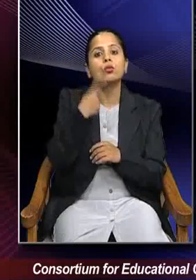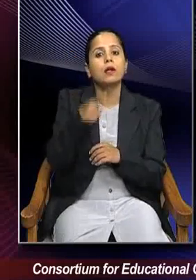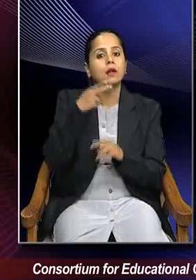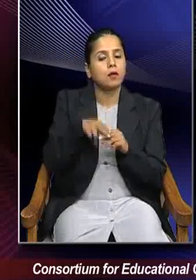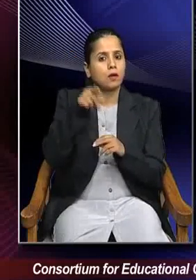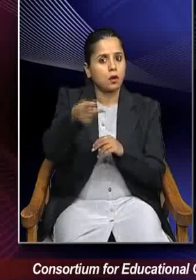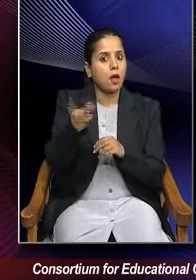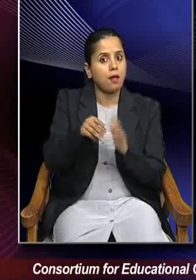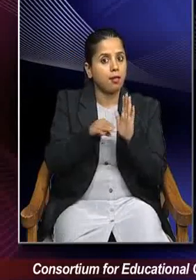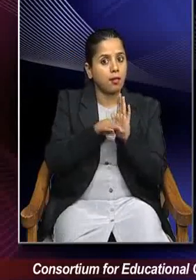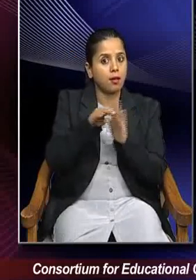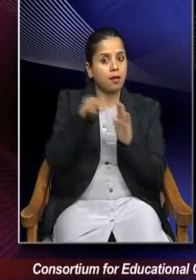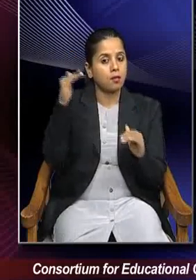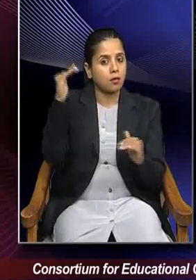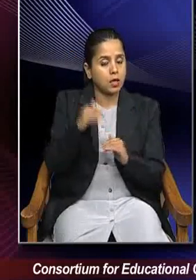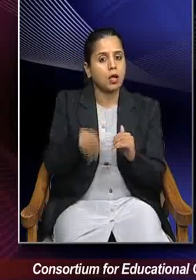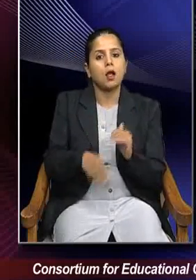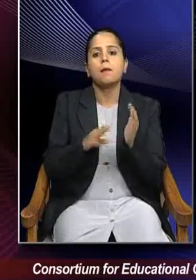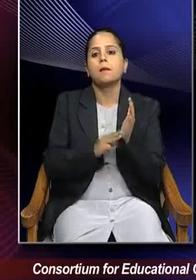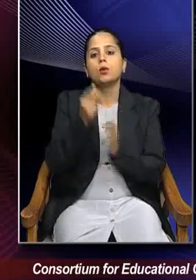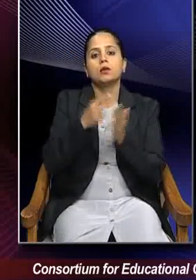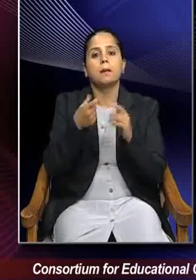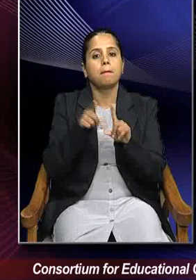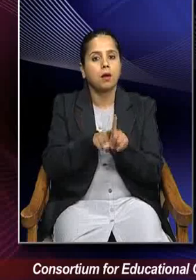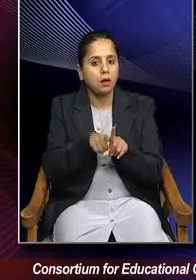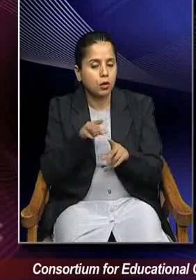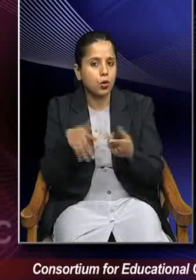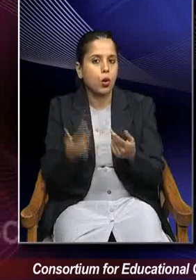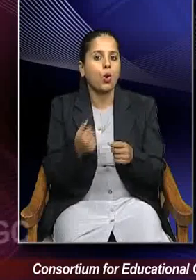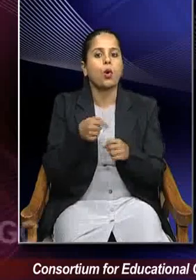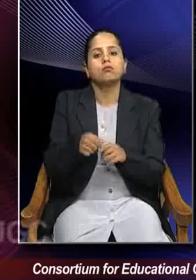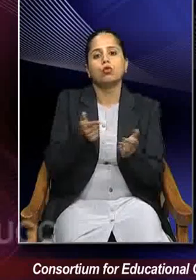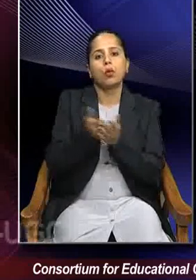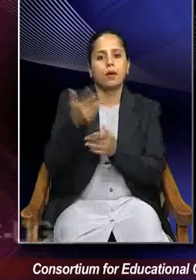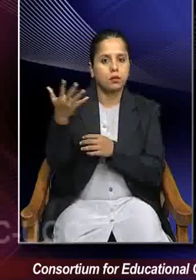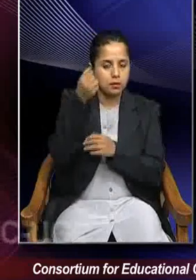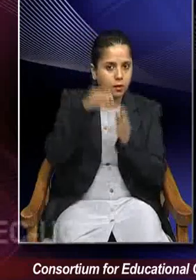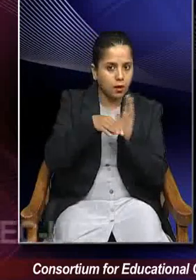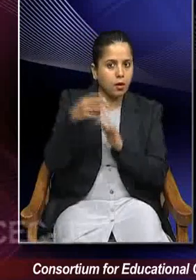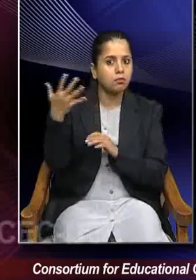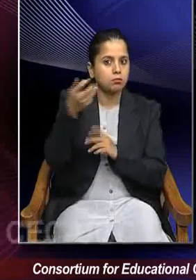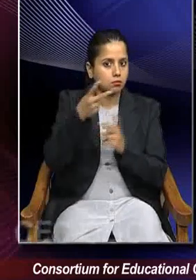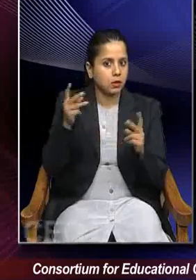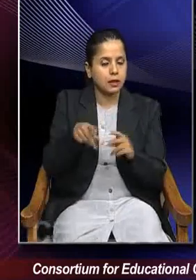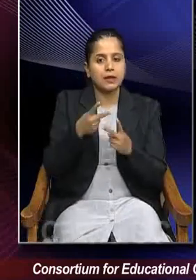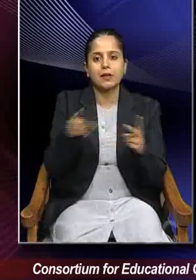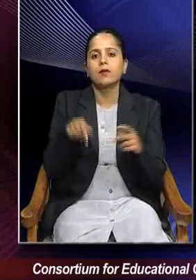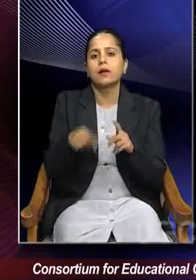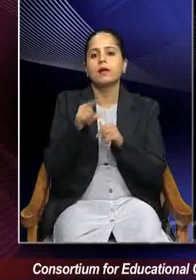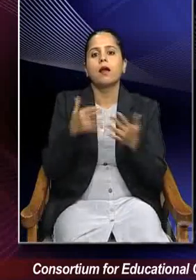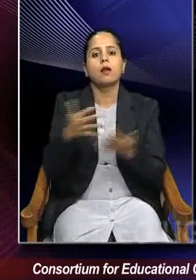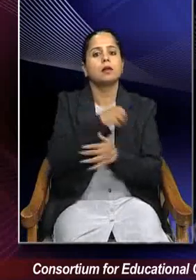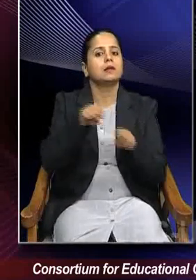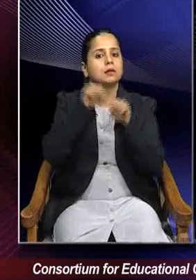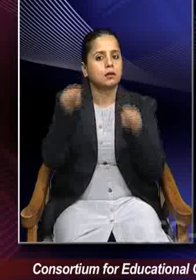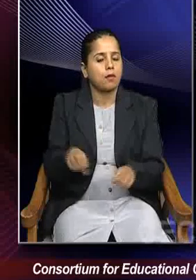this level to maybe in a municipality or maybe at the Gram Panchayat level, or maybe we should think about different data systems that can allow